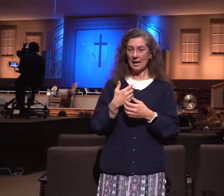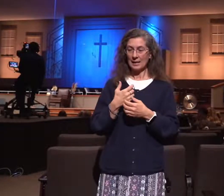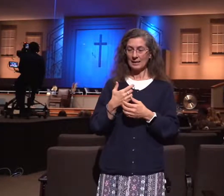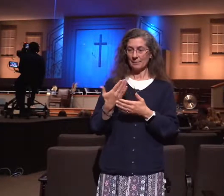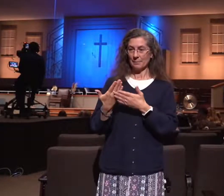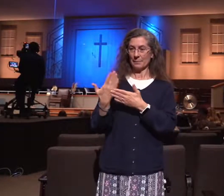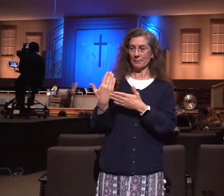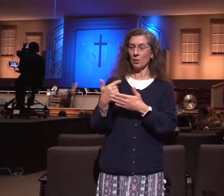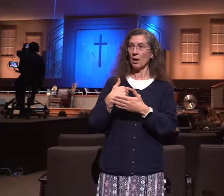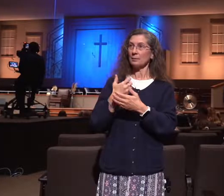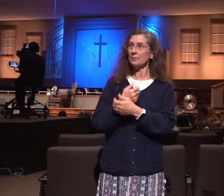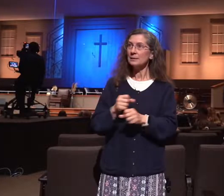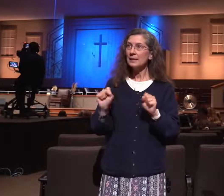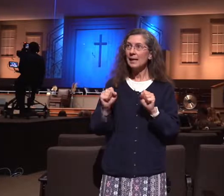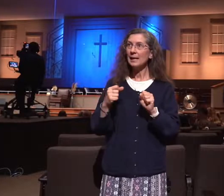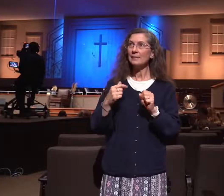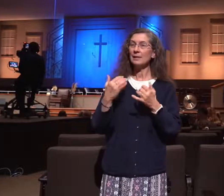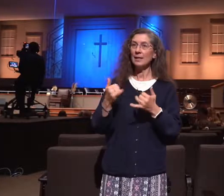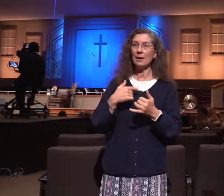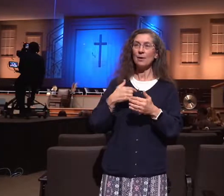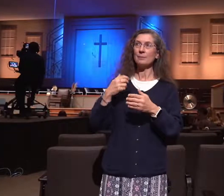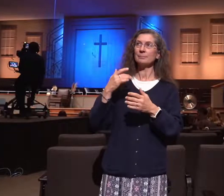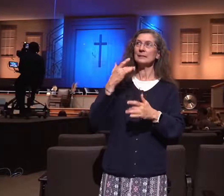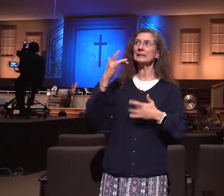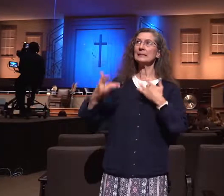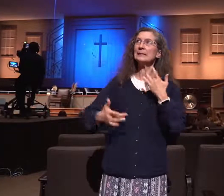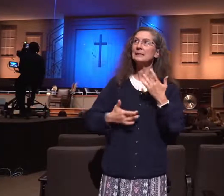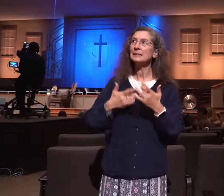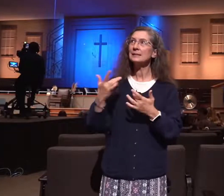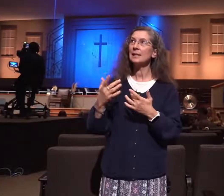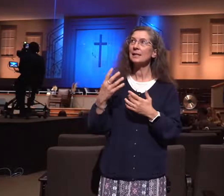church. I hated when our church had a women's meeting,